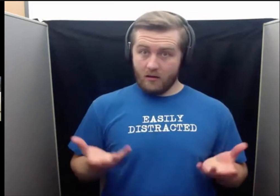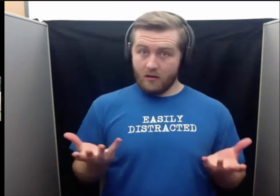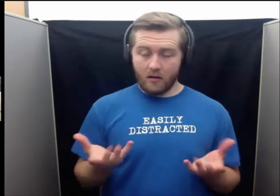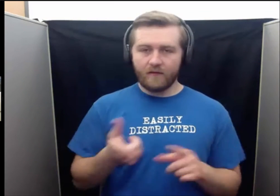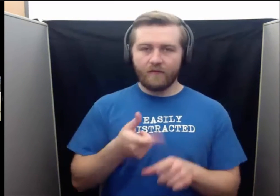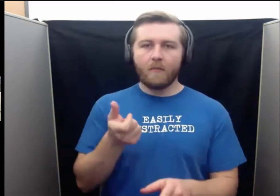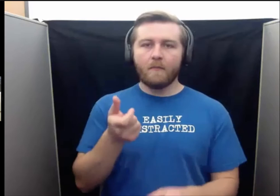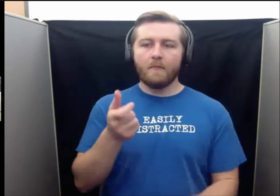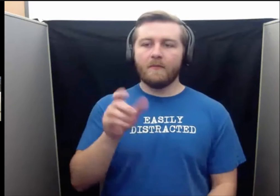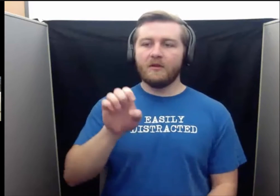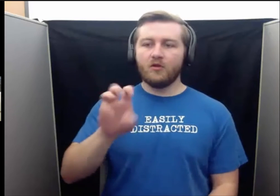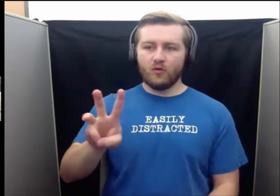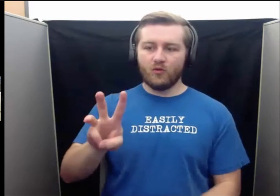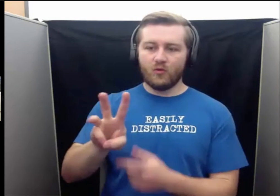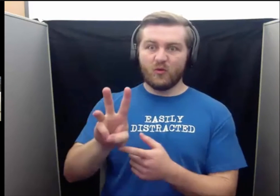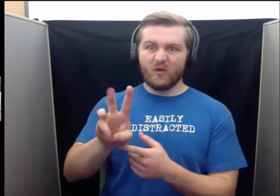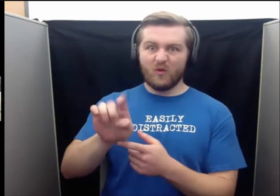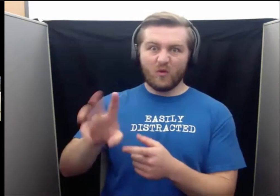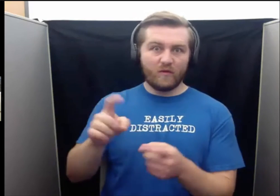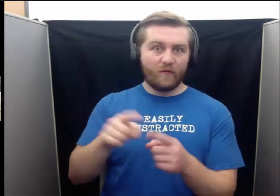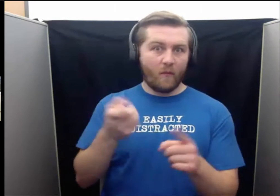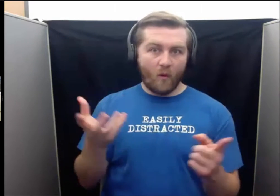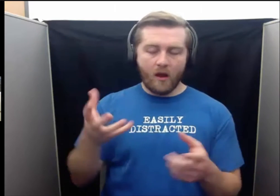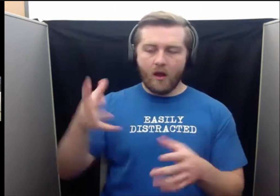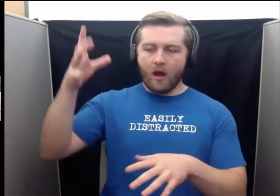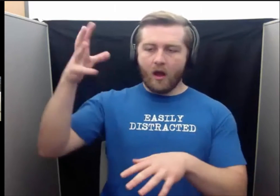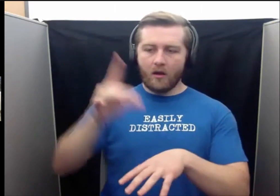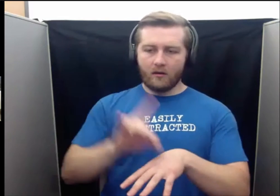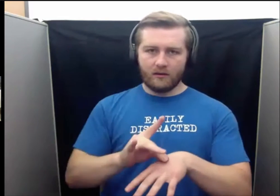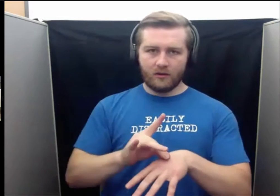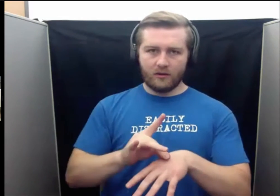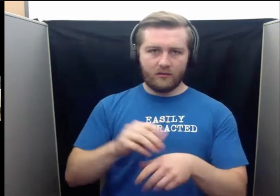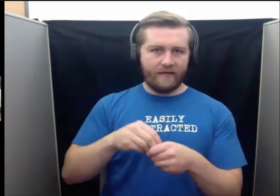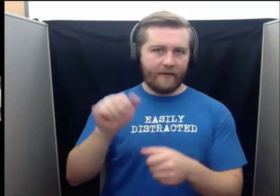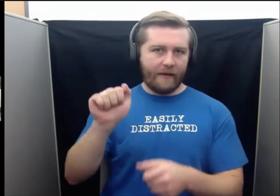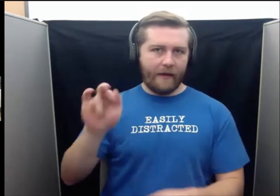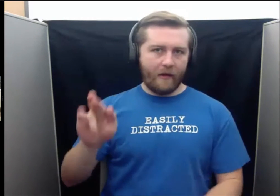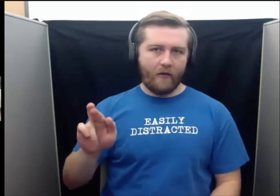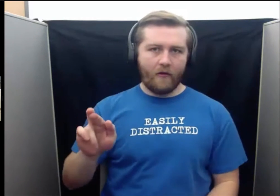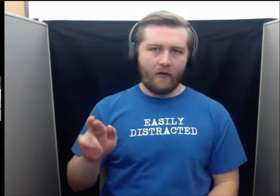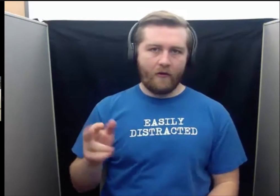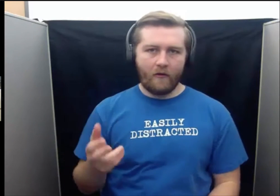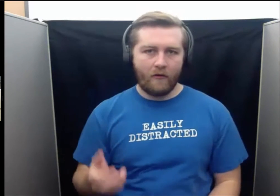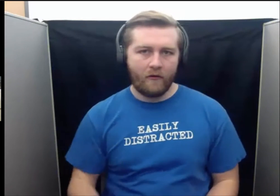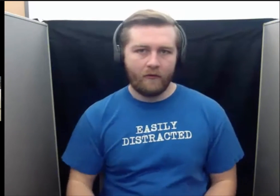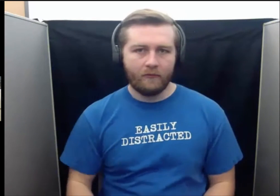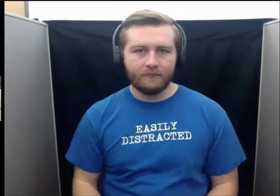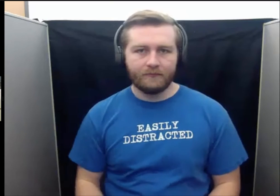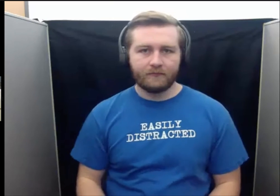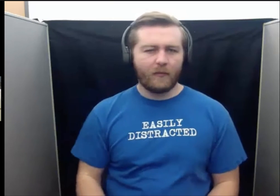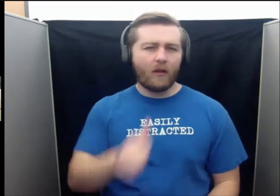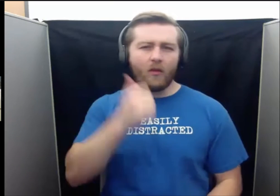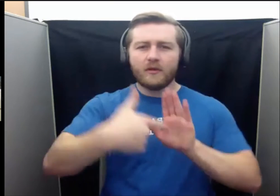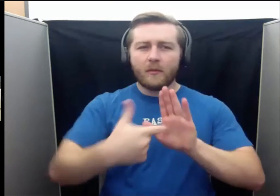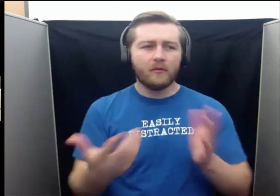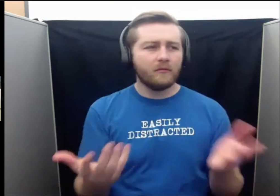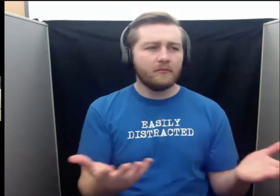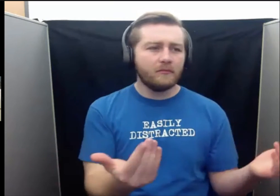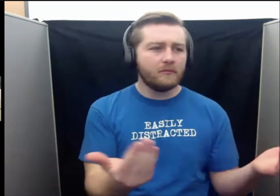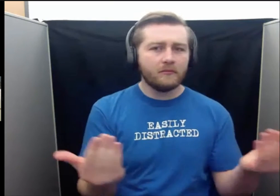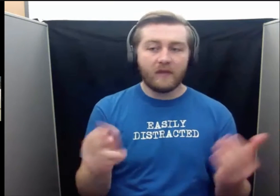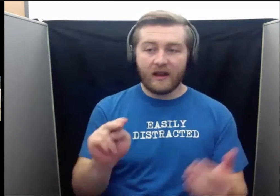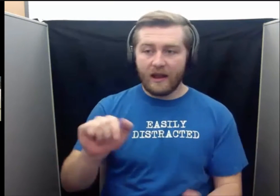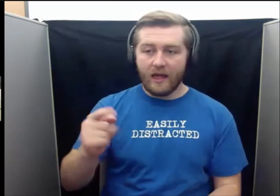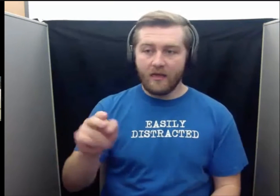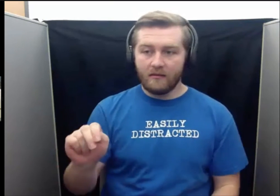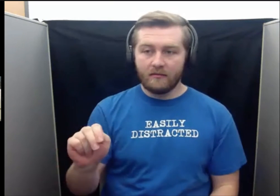that has collected on the grass. That's one example. Another example of condensation? I'm sure you've all experienced this one. Nathan? When,